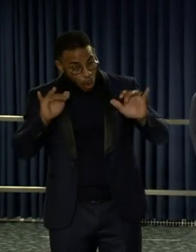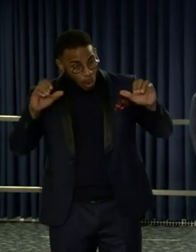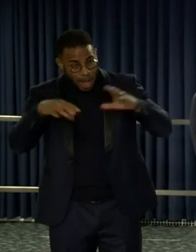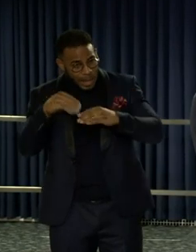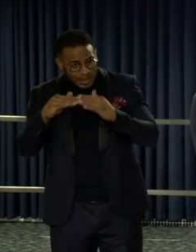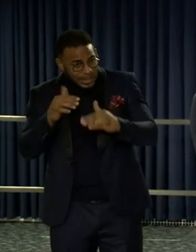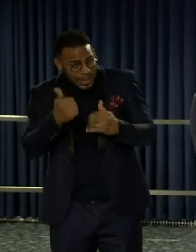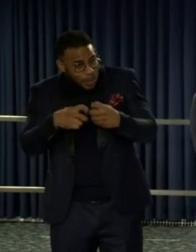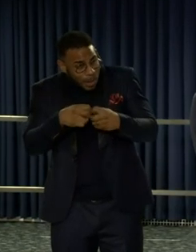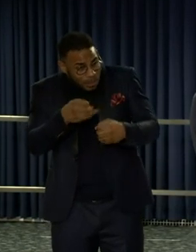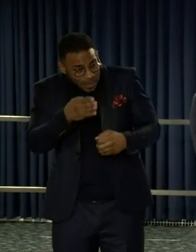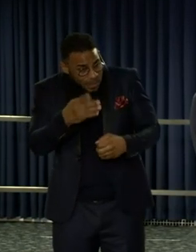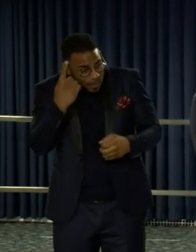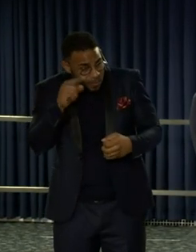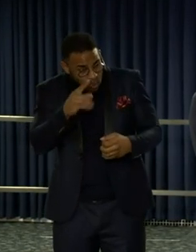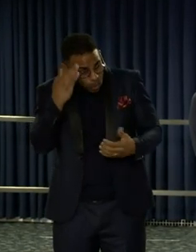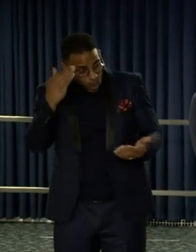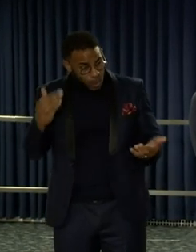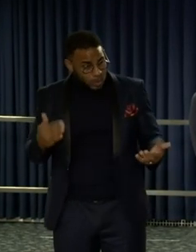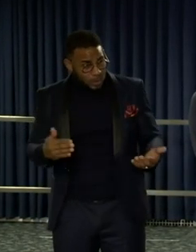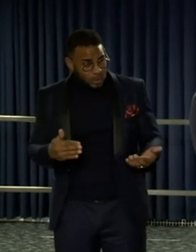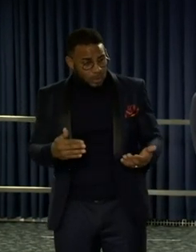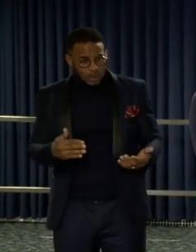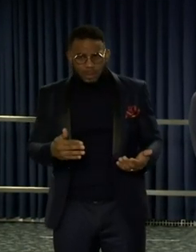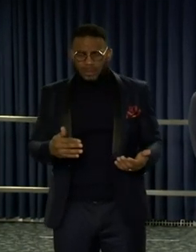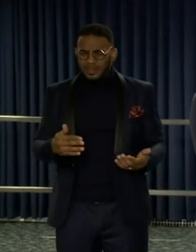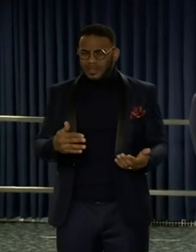Is there any problem?